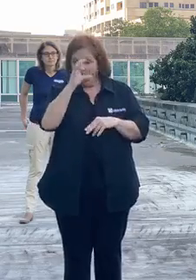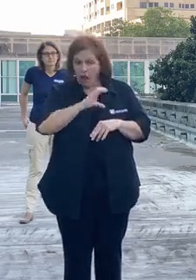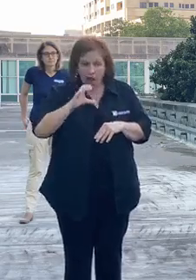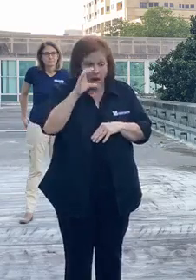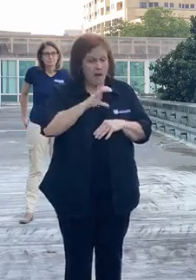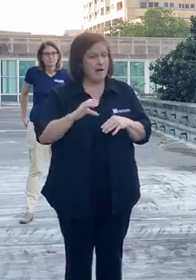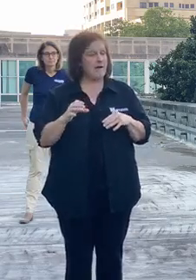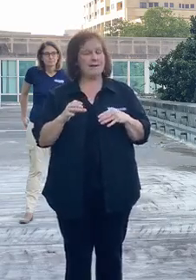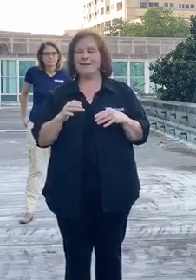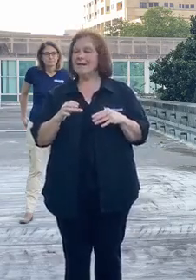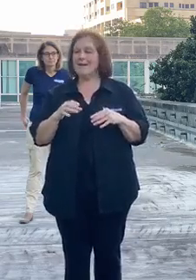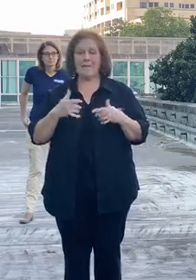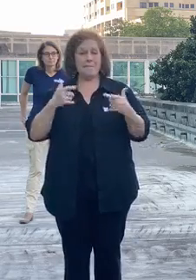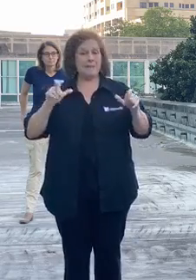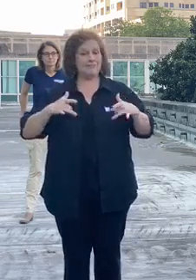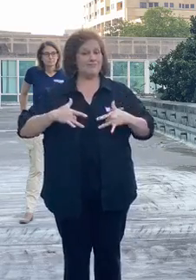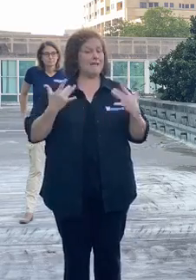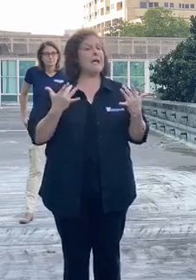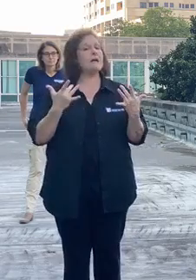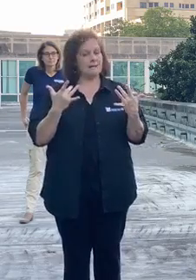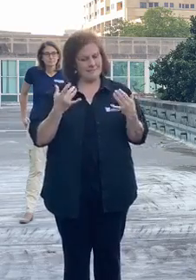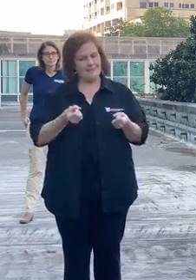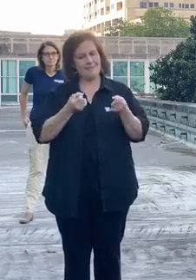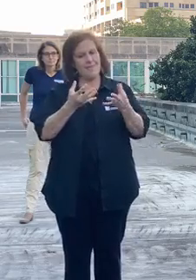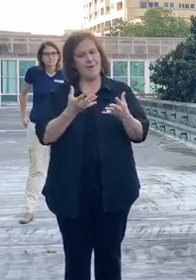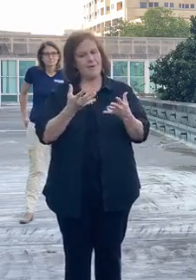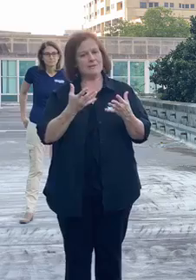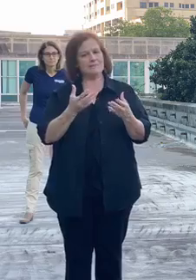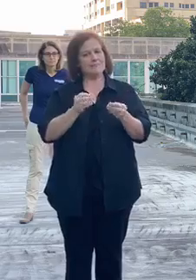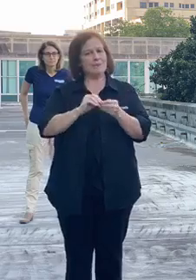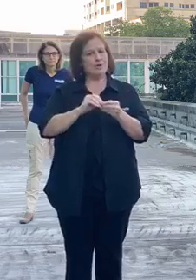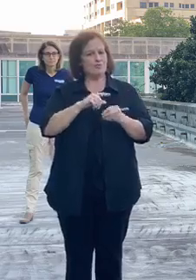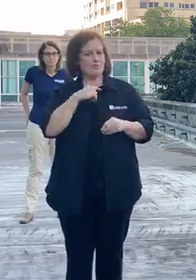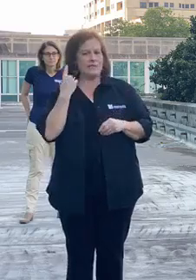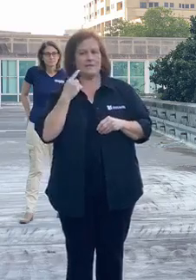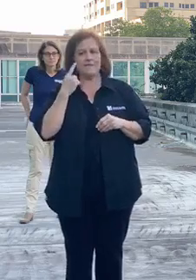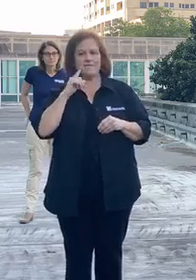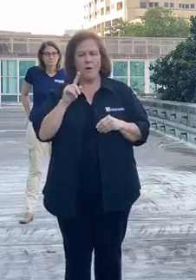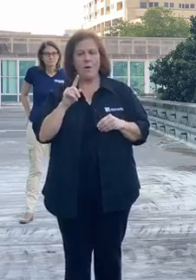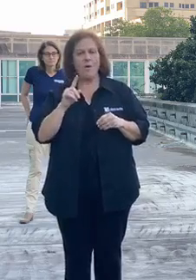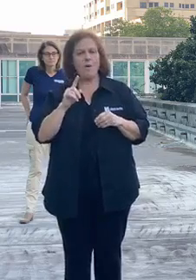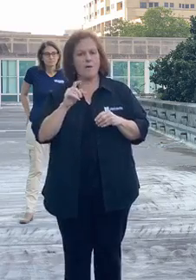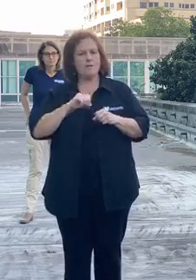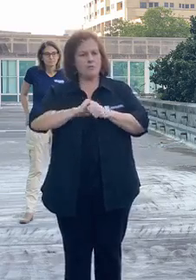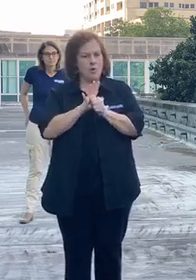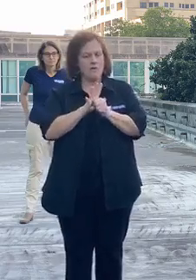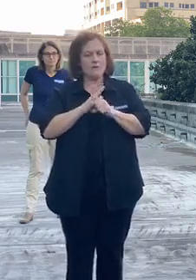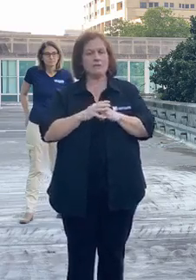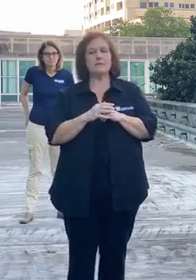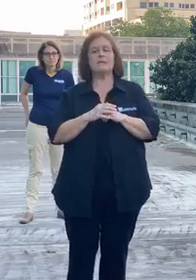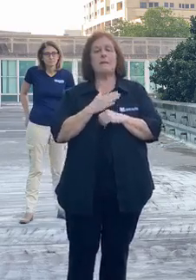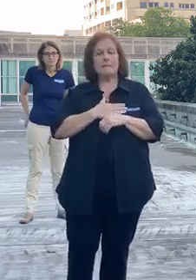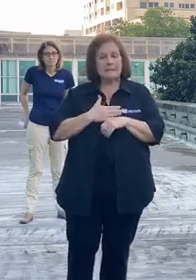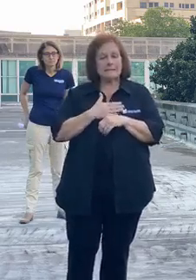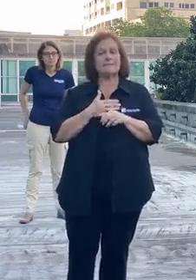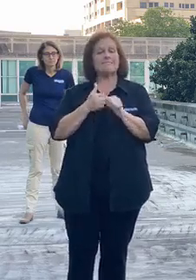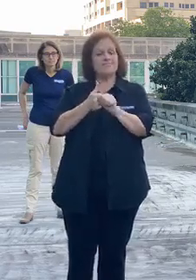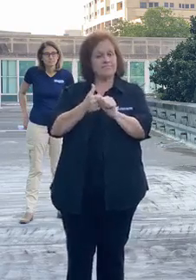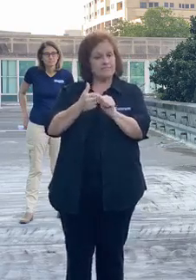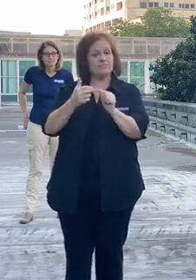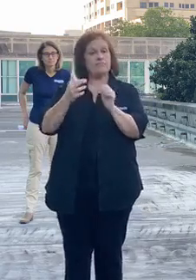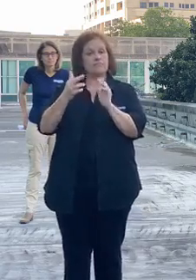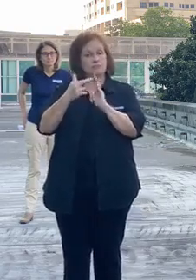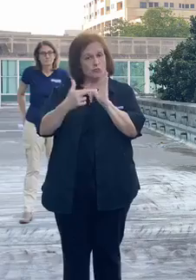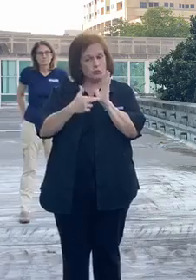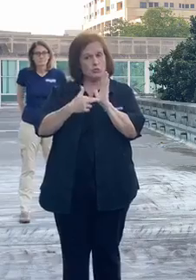risk a spike in infections right now when we're doing well. New Orleans Police Department will enforce stay home and